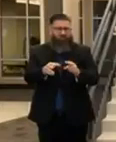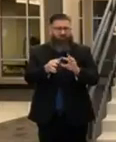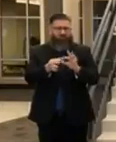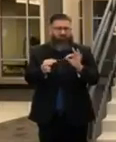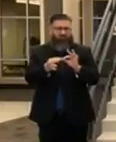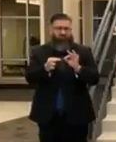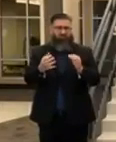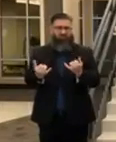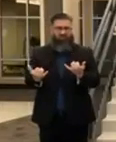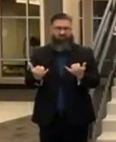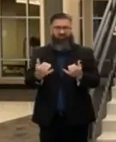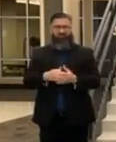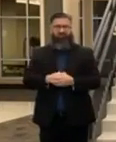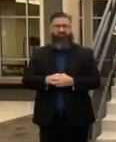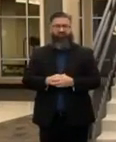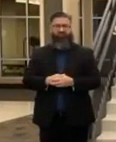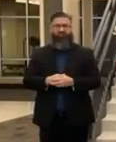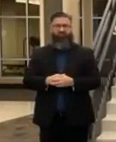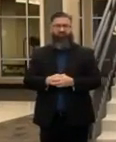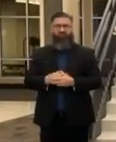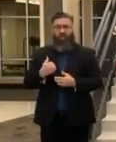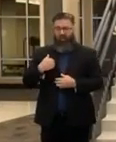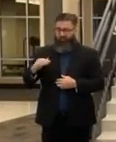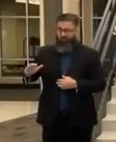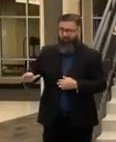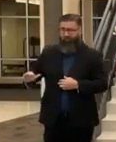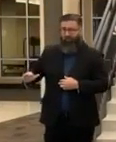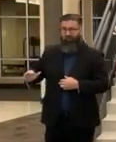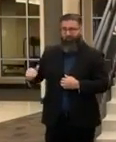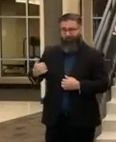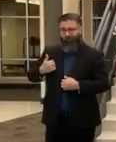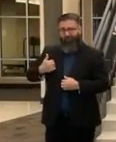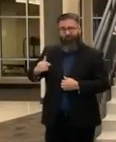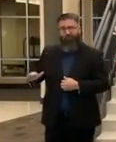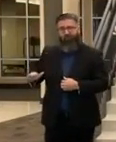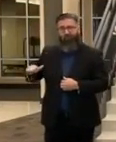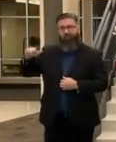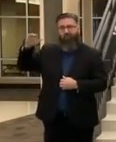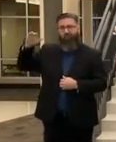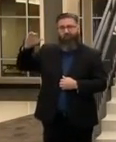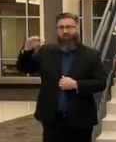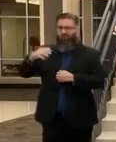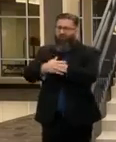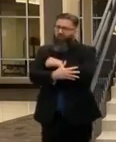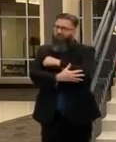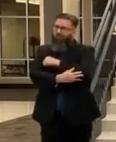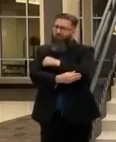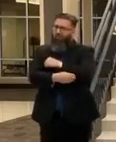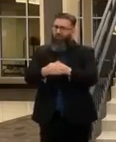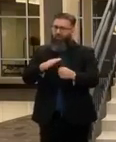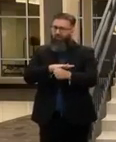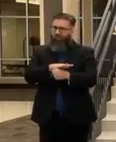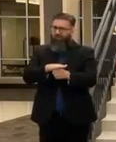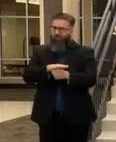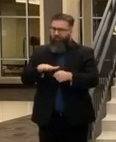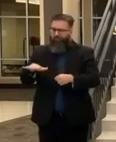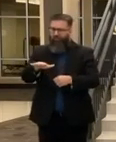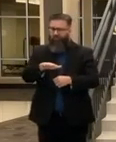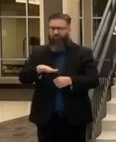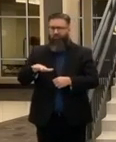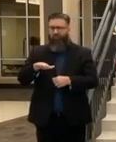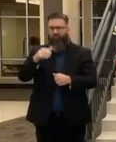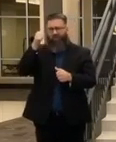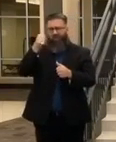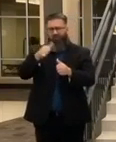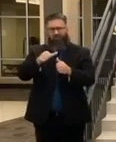As a little boy growing up in some of the poorest areas of our region, I remember vividly our